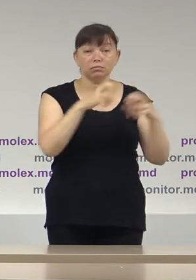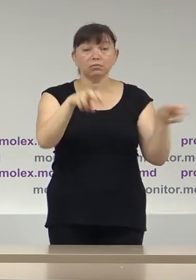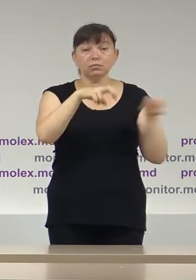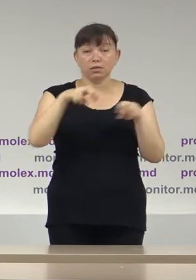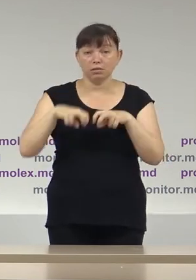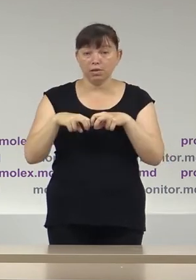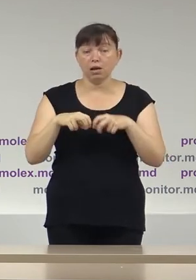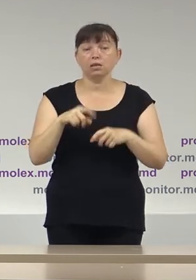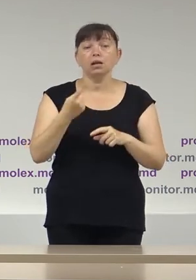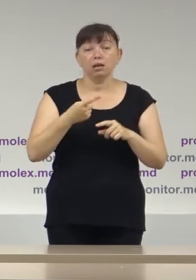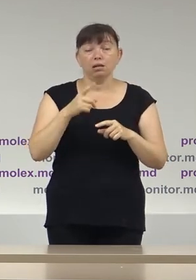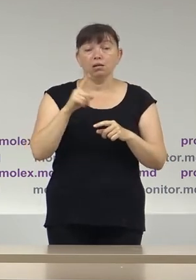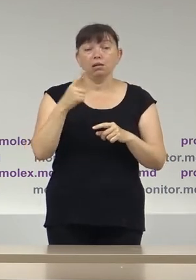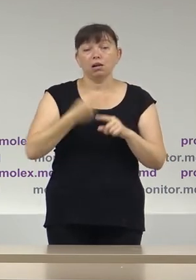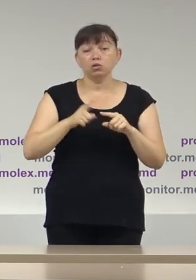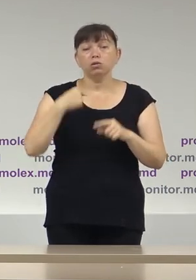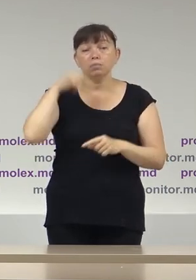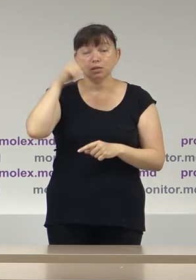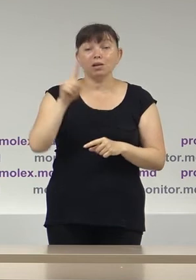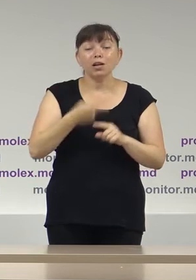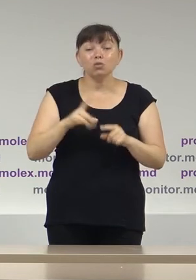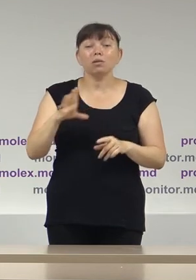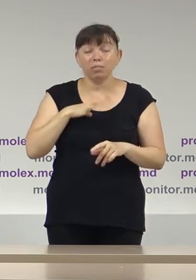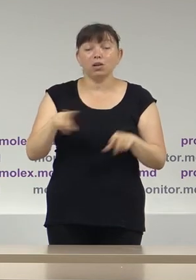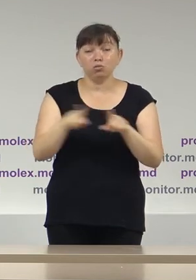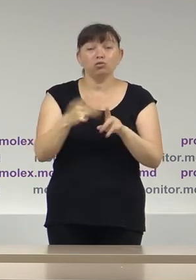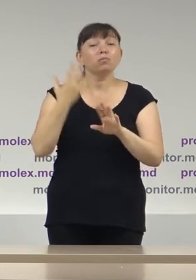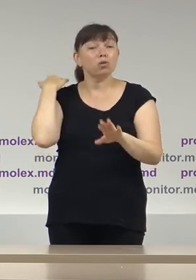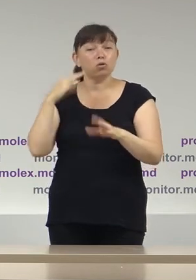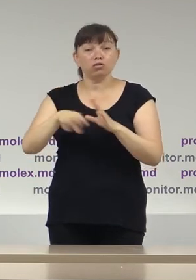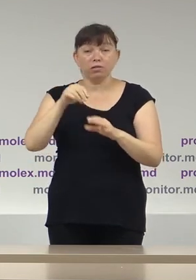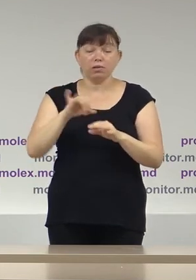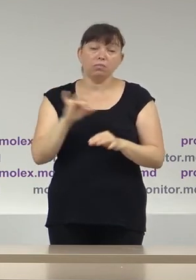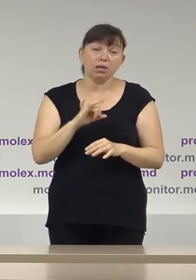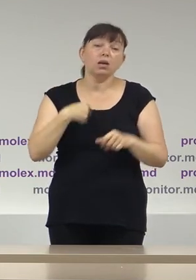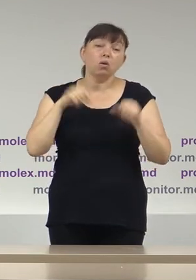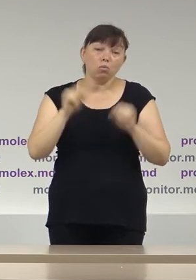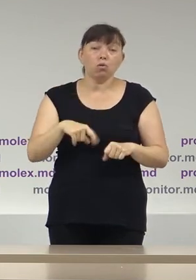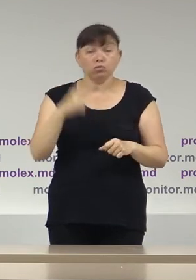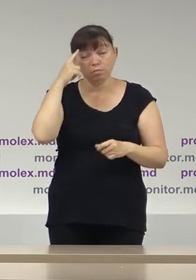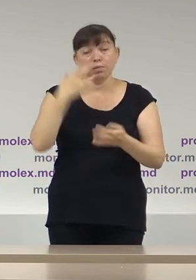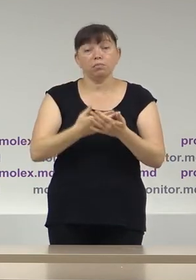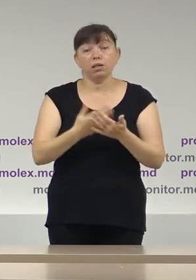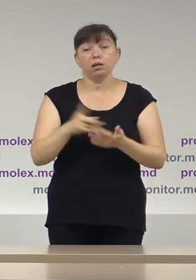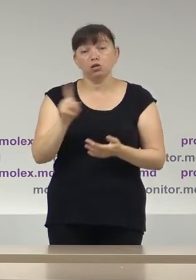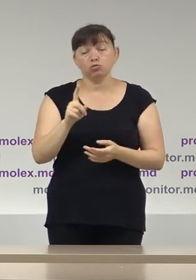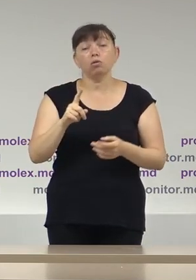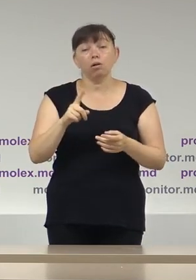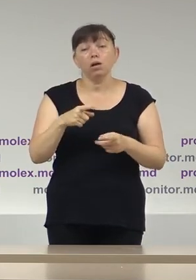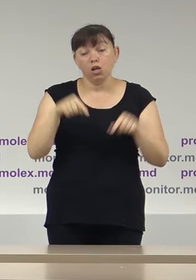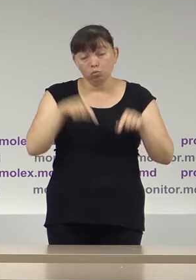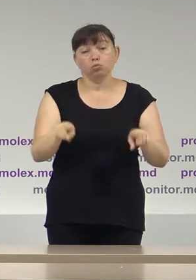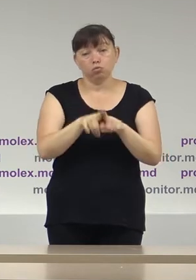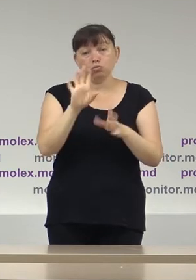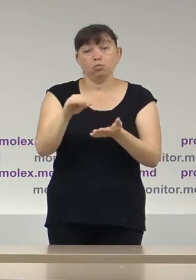in such a way, it will not be possible to prevent cases of organized transportation of voters, a phenomenon which was present